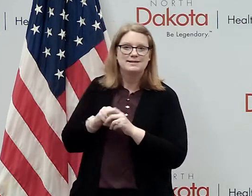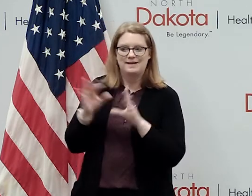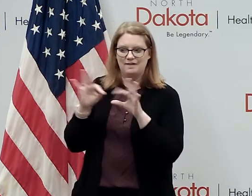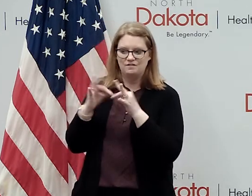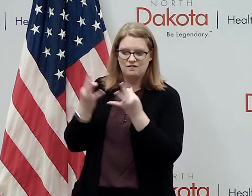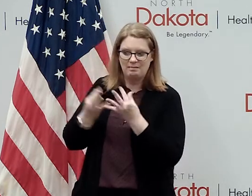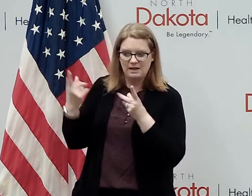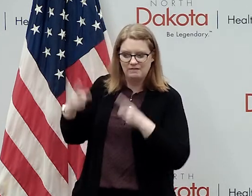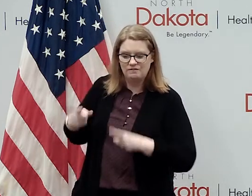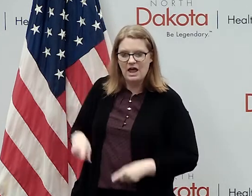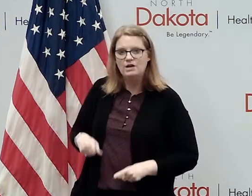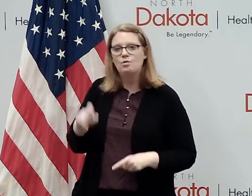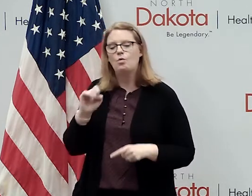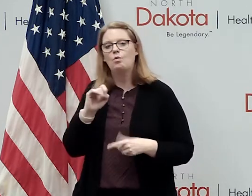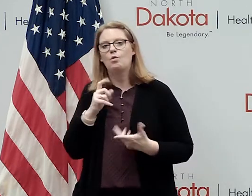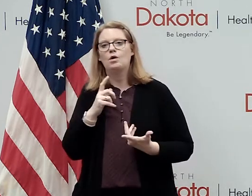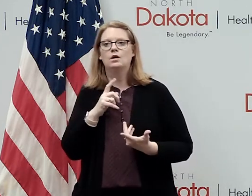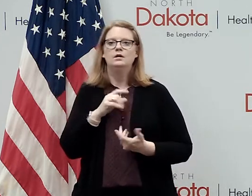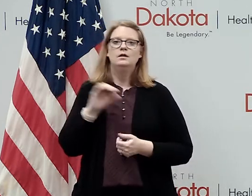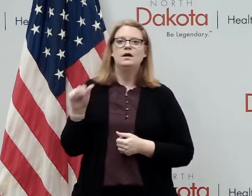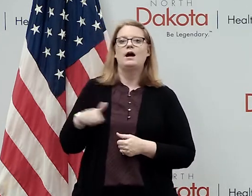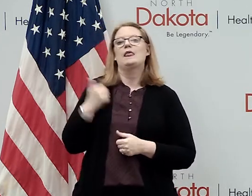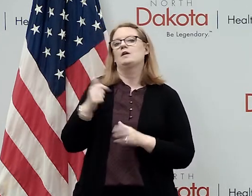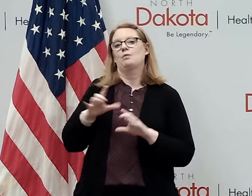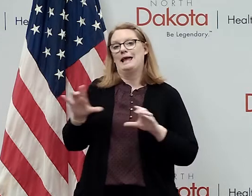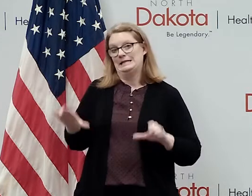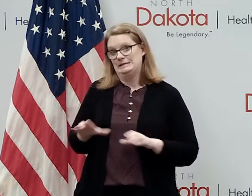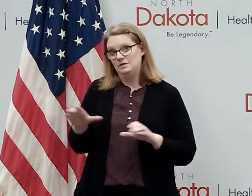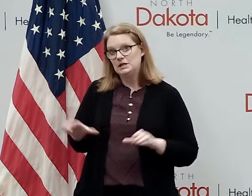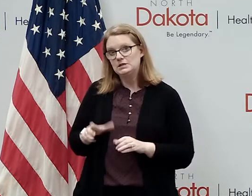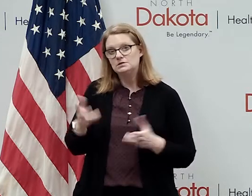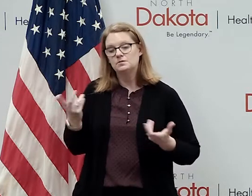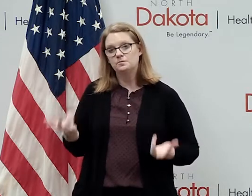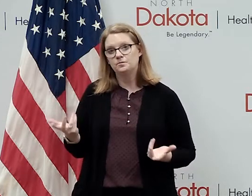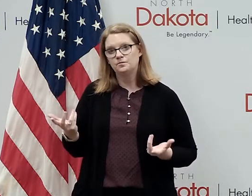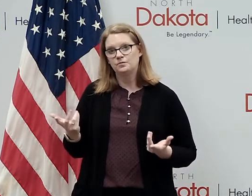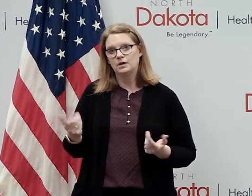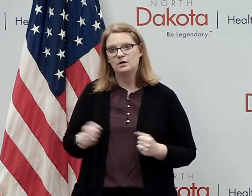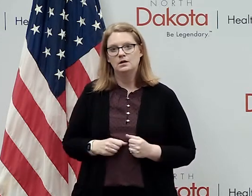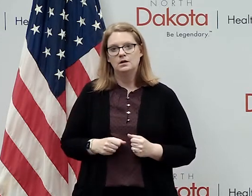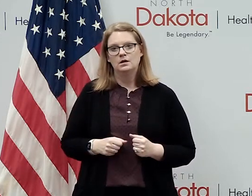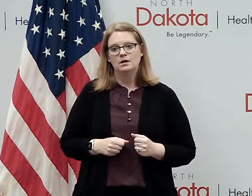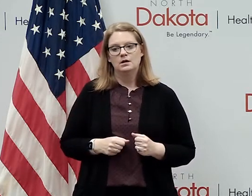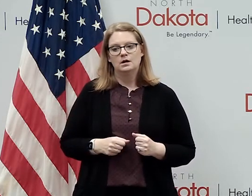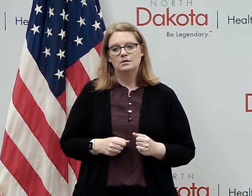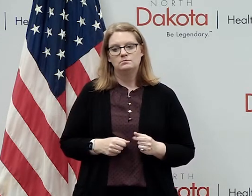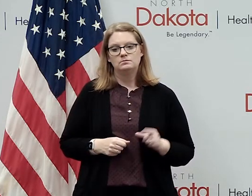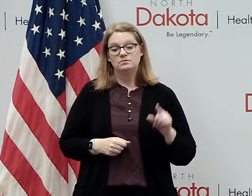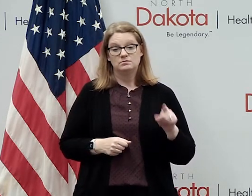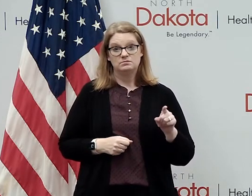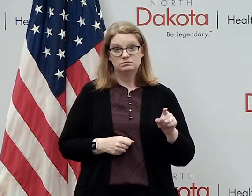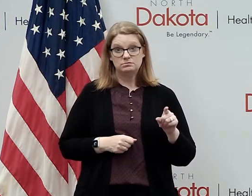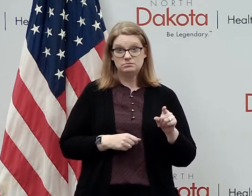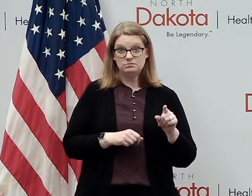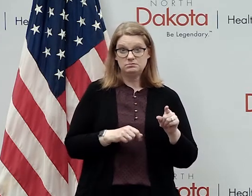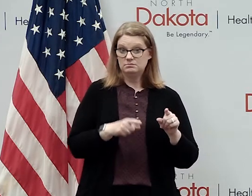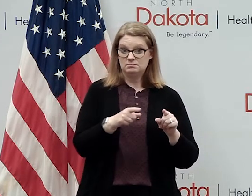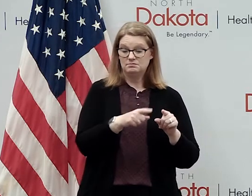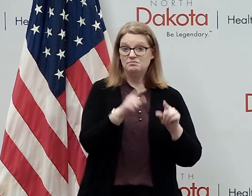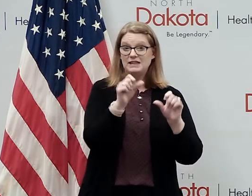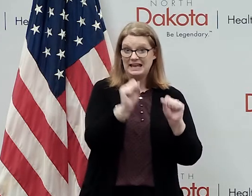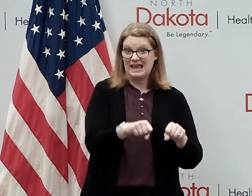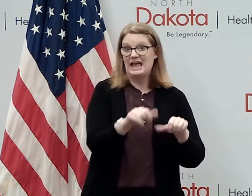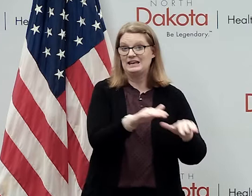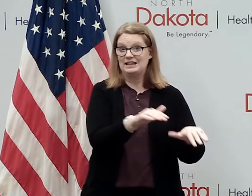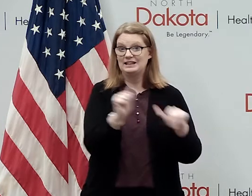function or other activities. Residents are not prohibited from leaving facilities with their